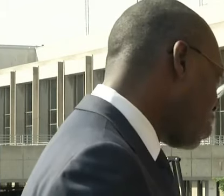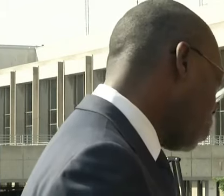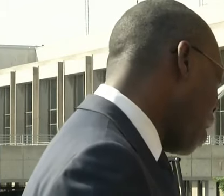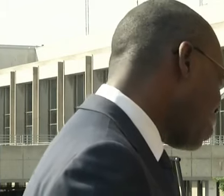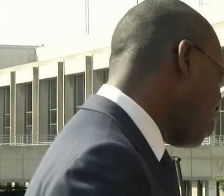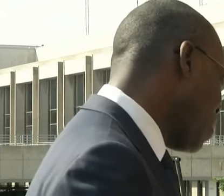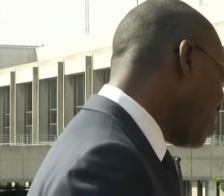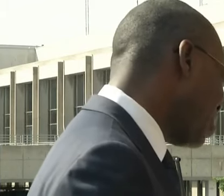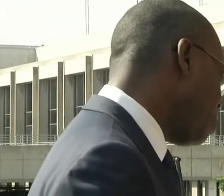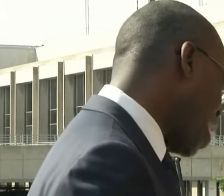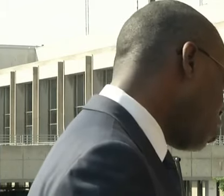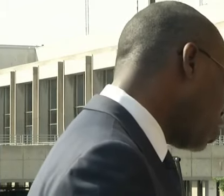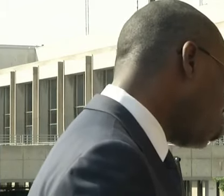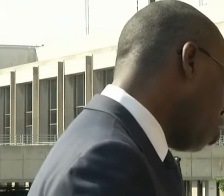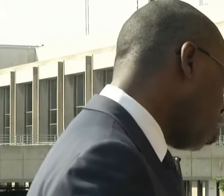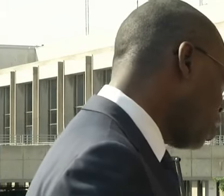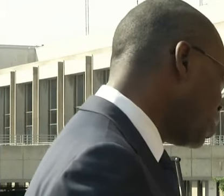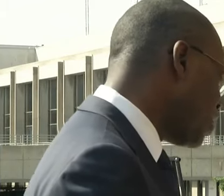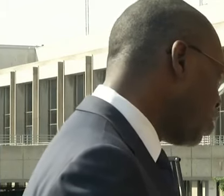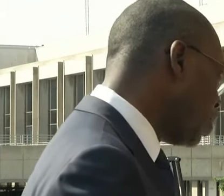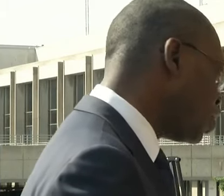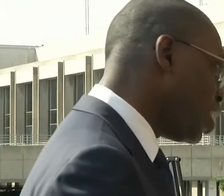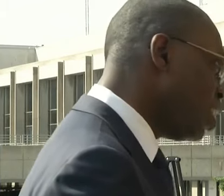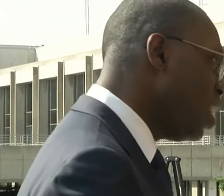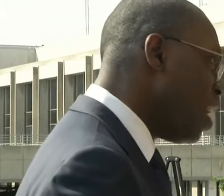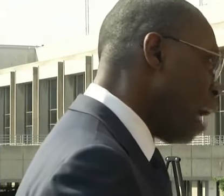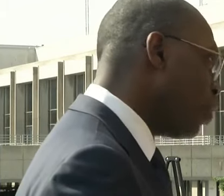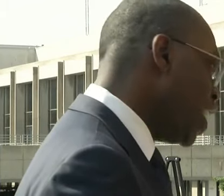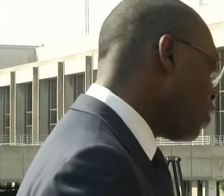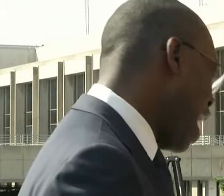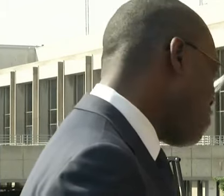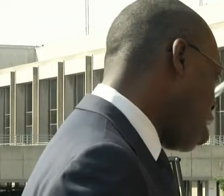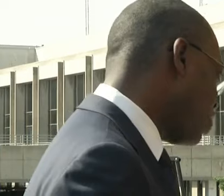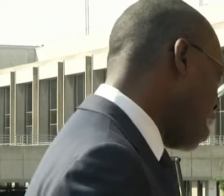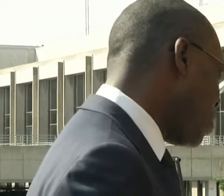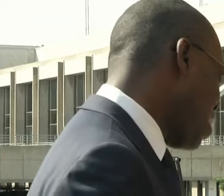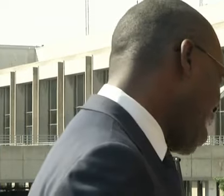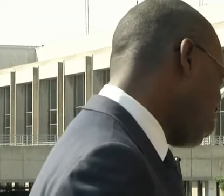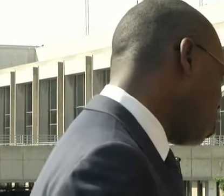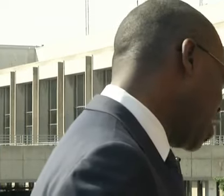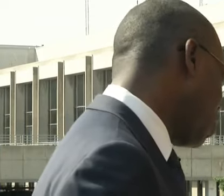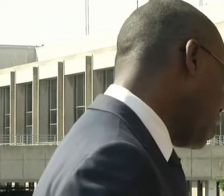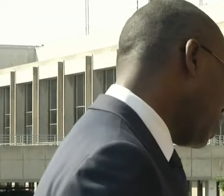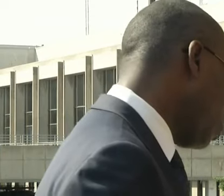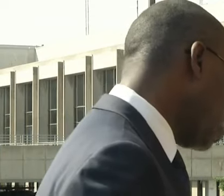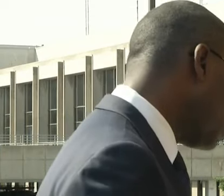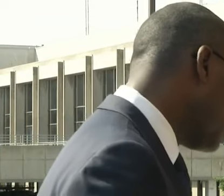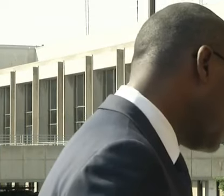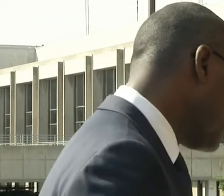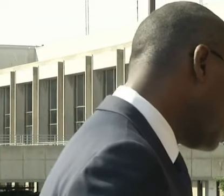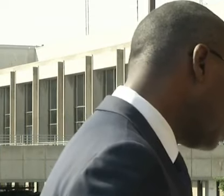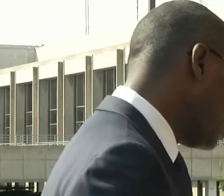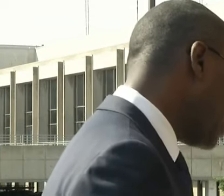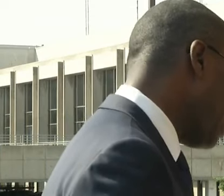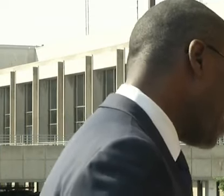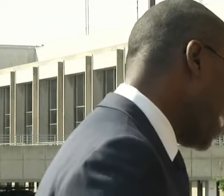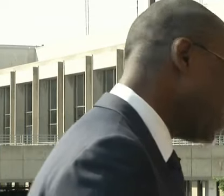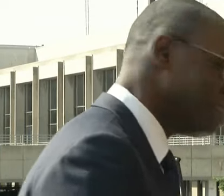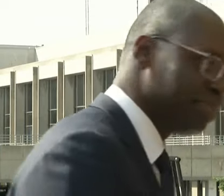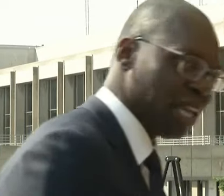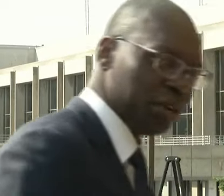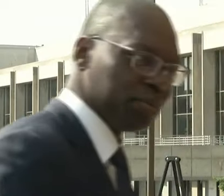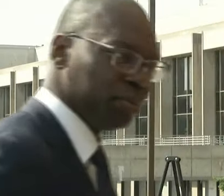training will make the practice of medicine better and stronger in the state of Michigan. And we're eager to have our safety and action that we have.